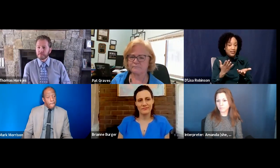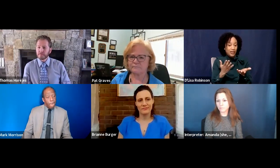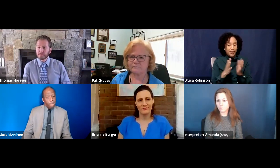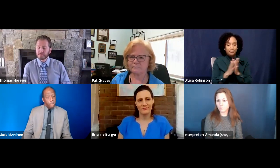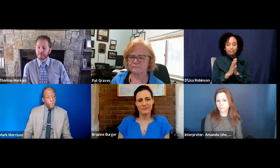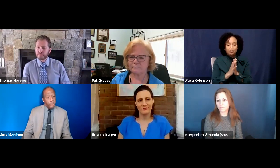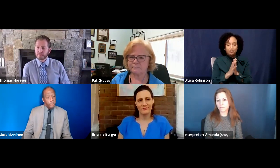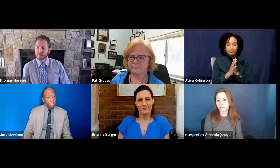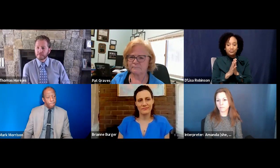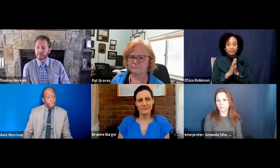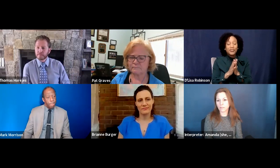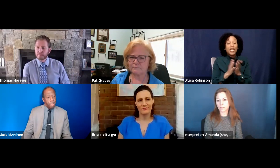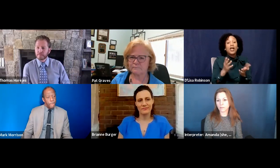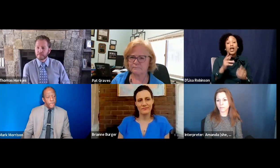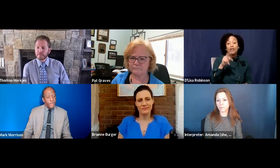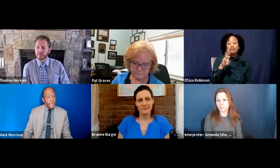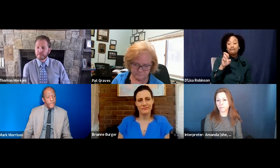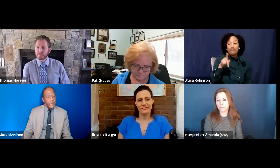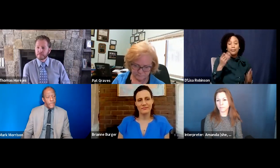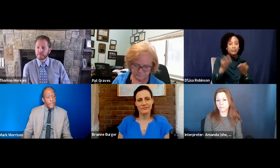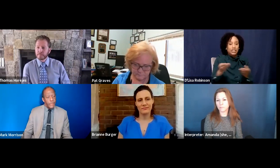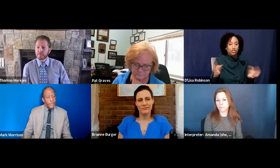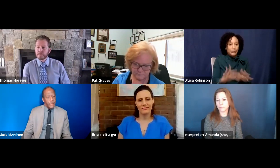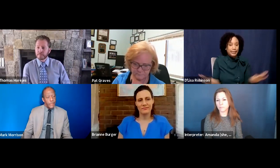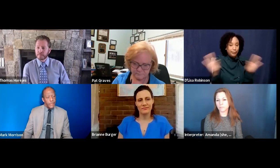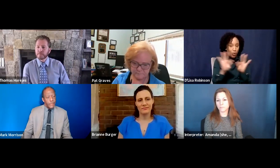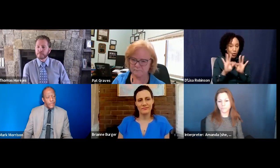wanted to add to that by saying